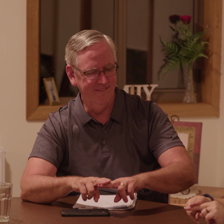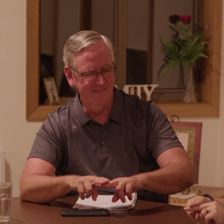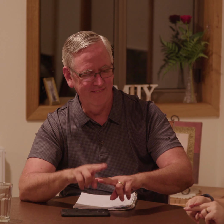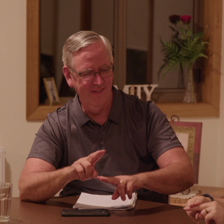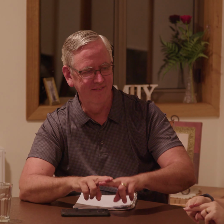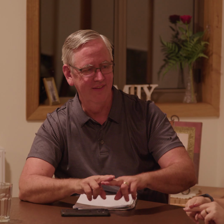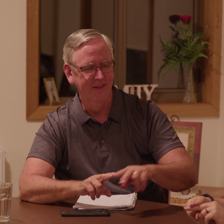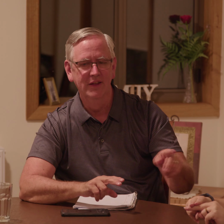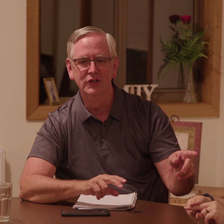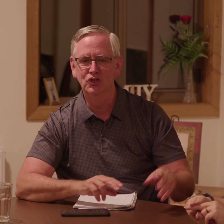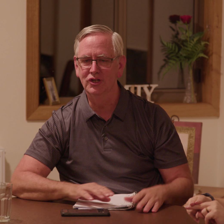Yeah.